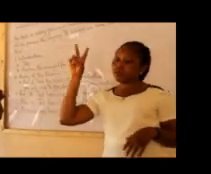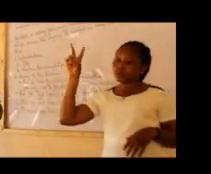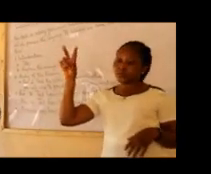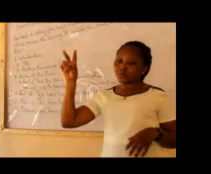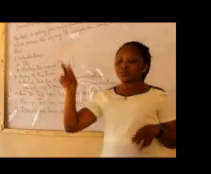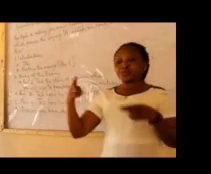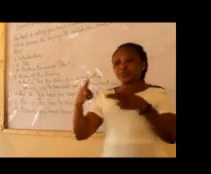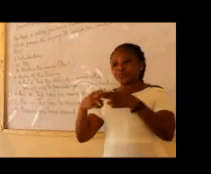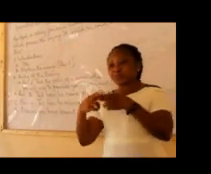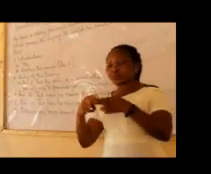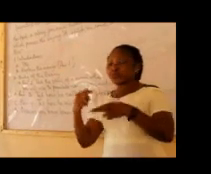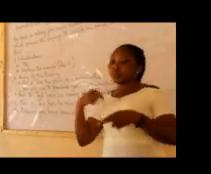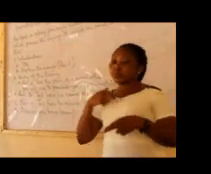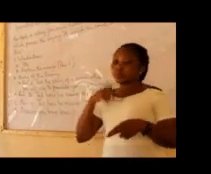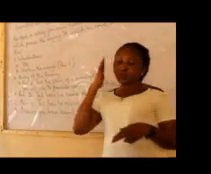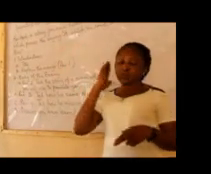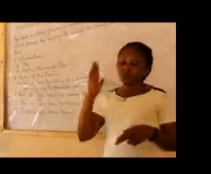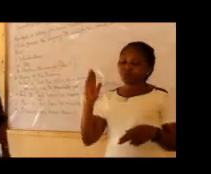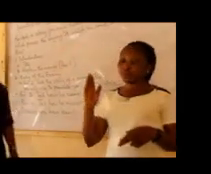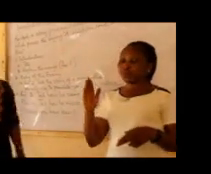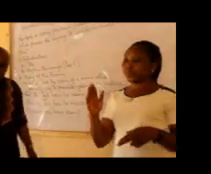Soon we will